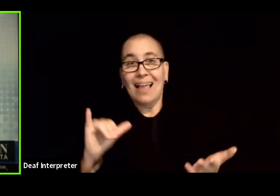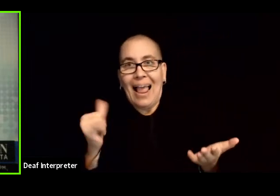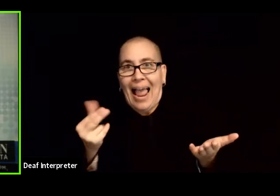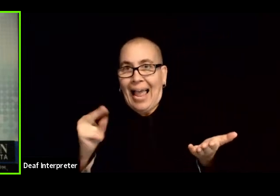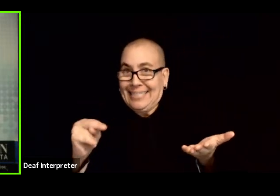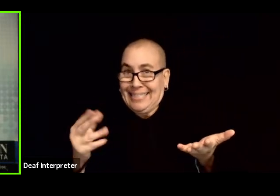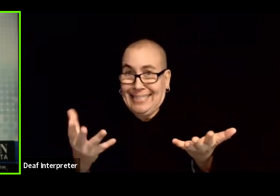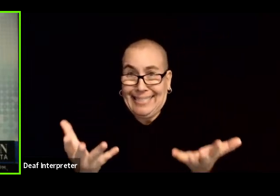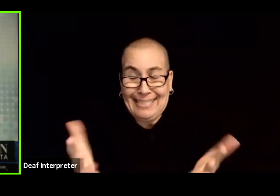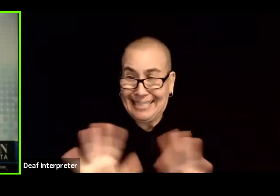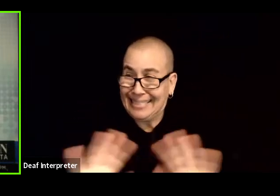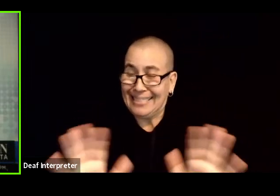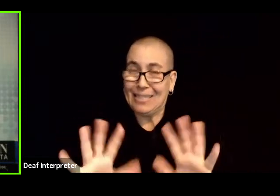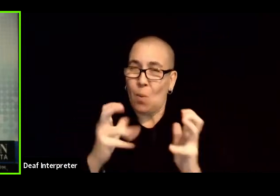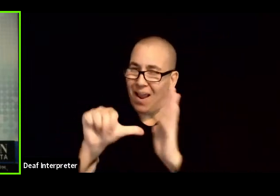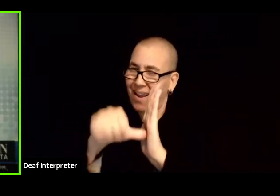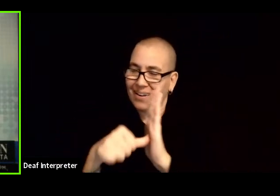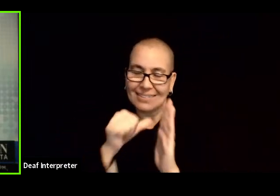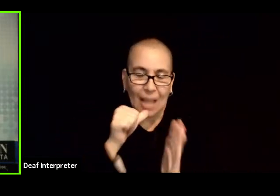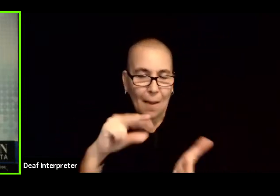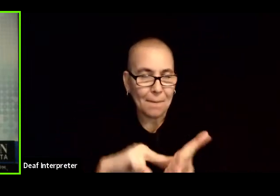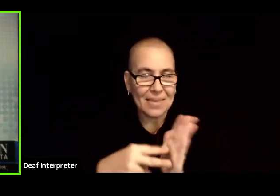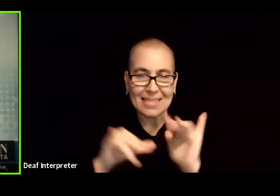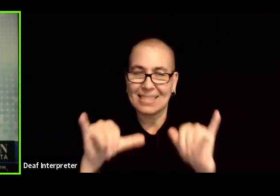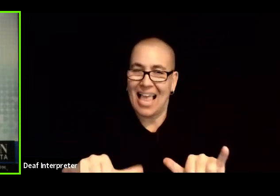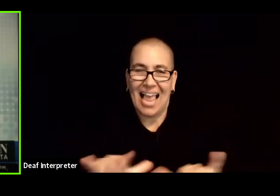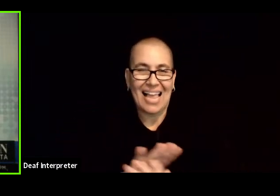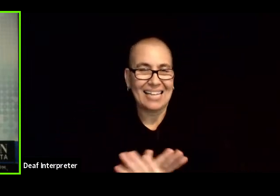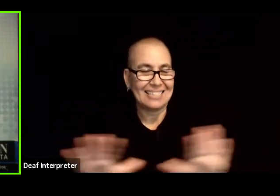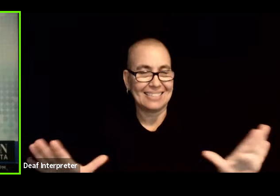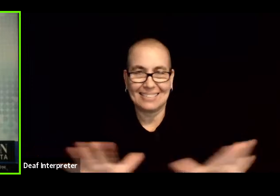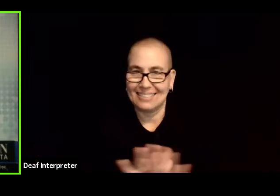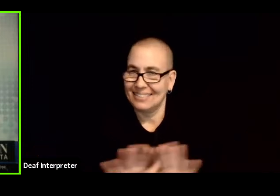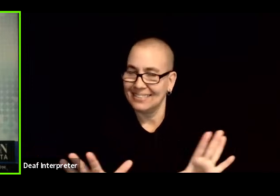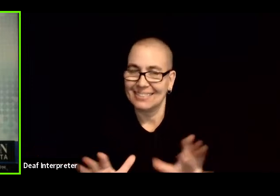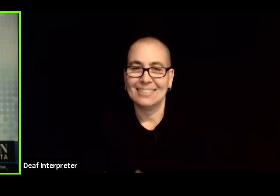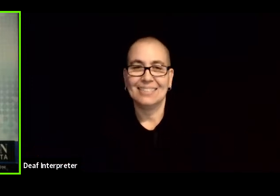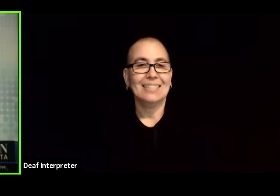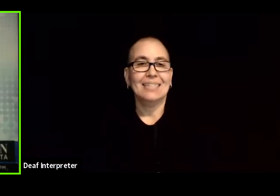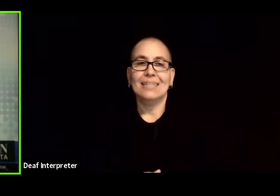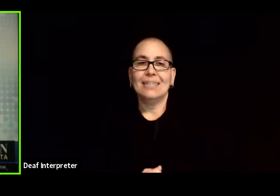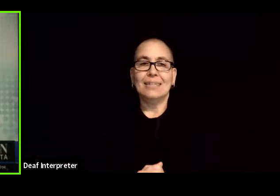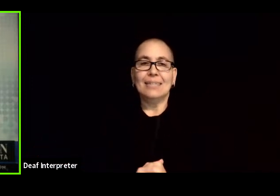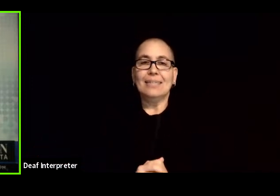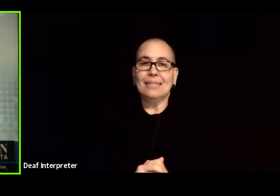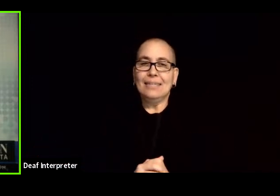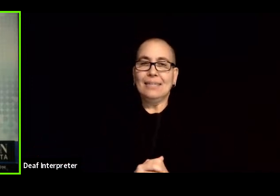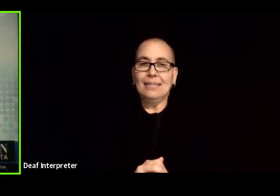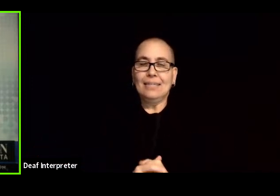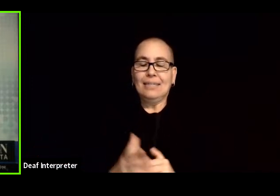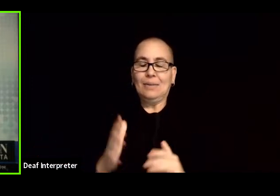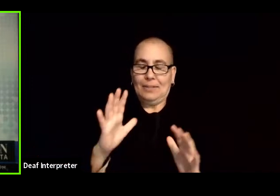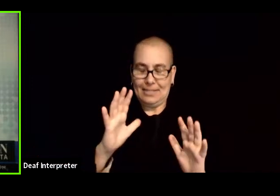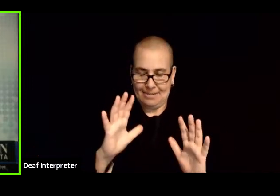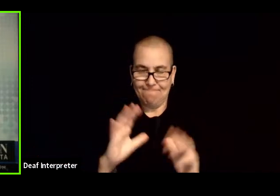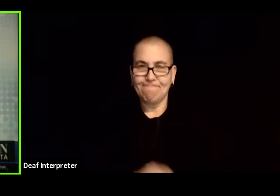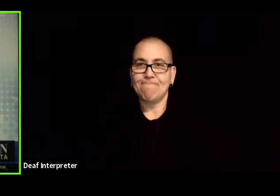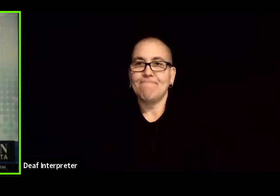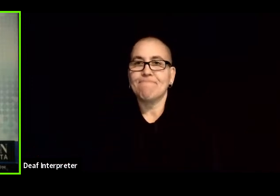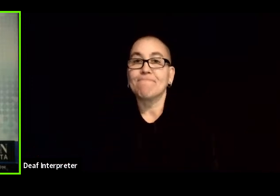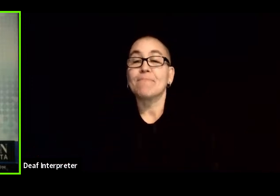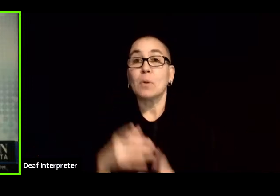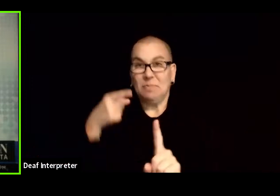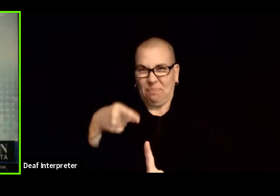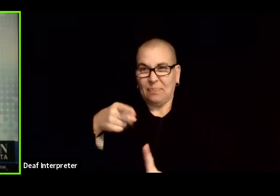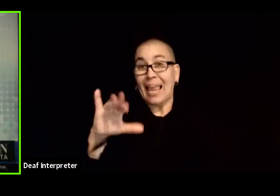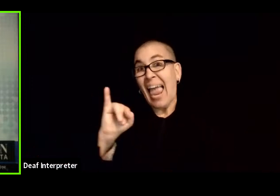the questions around the impact of mitigation measures just